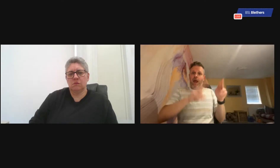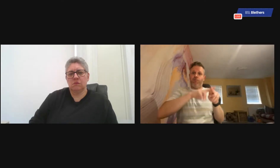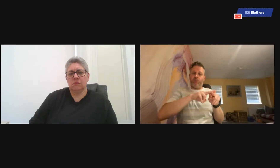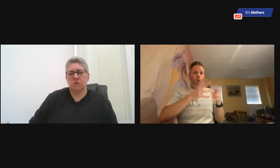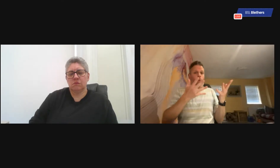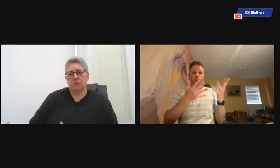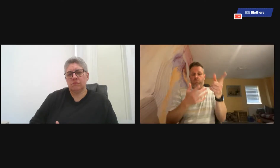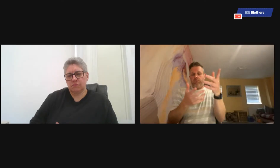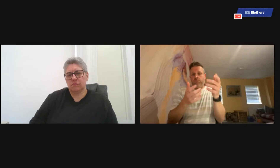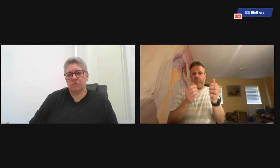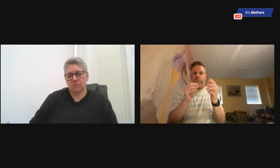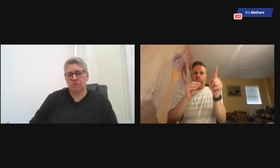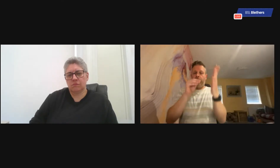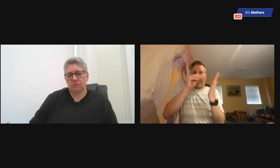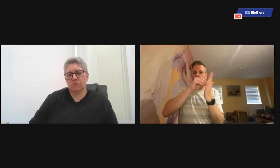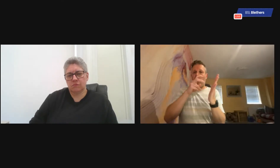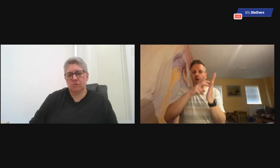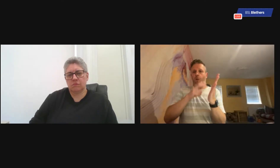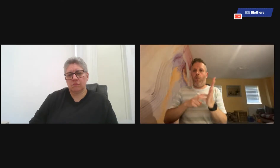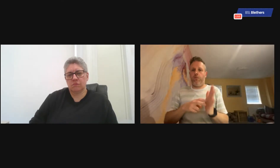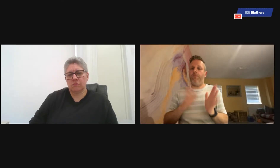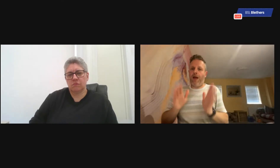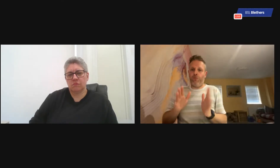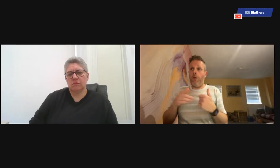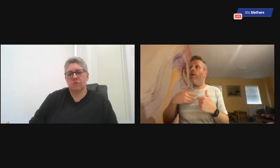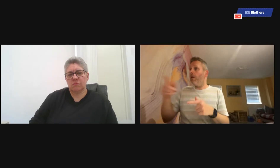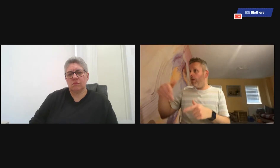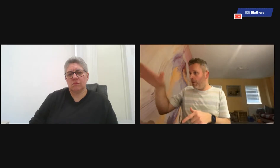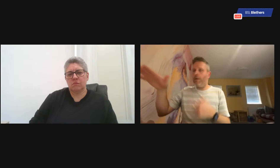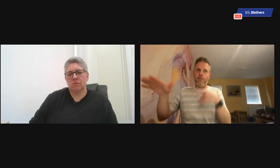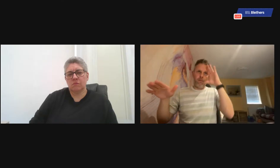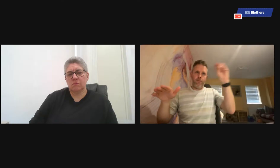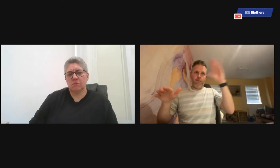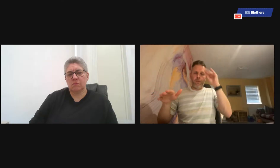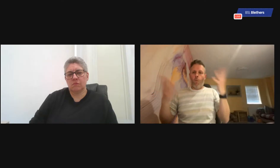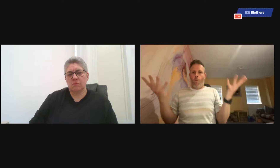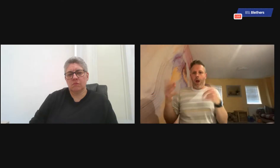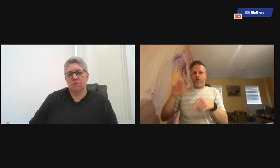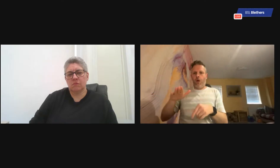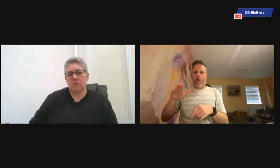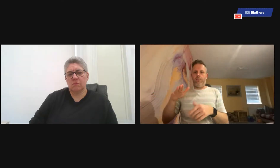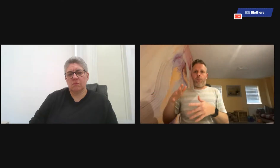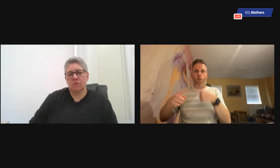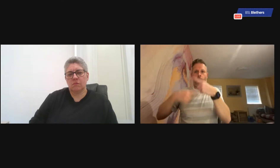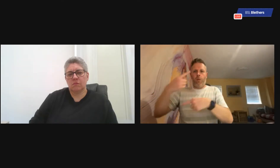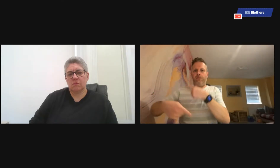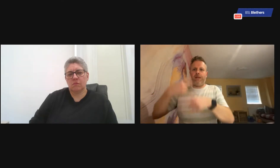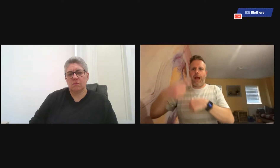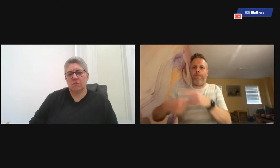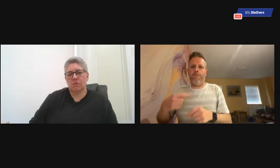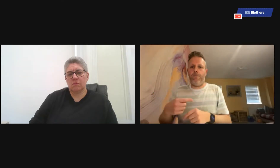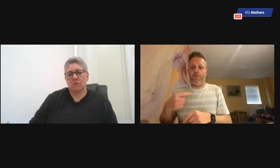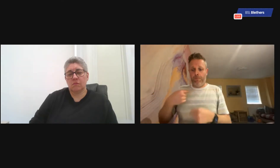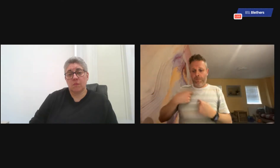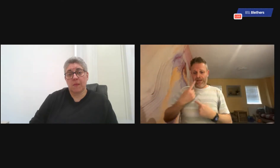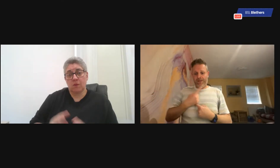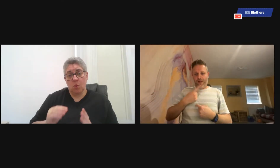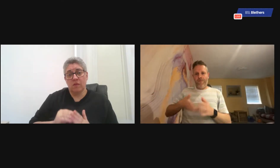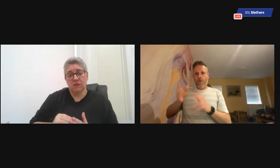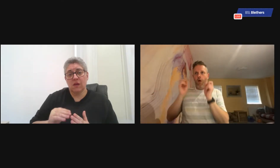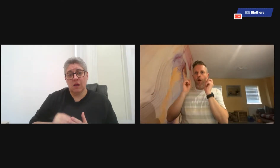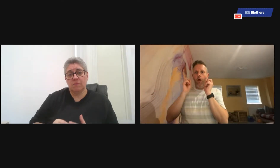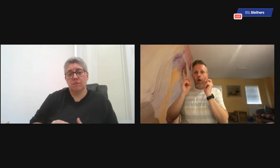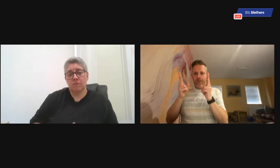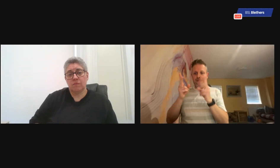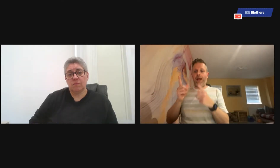council and say, they have a trip planned, and everything can be recorded. So whatever I get from the school, I ensure